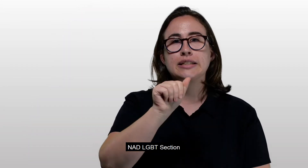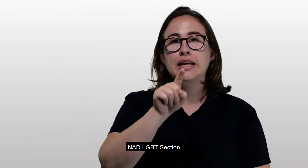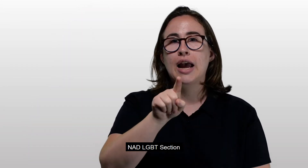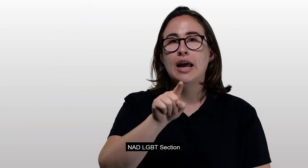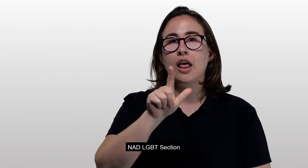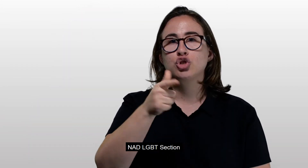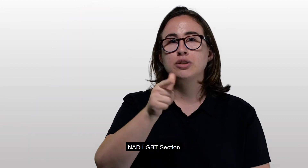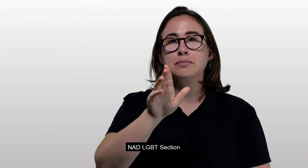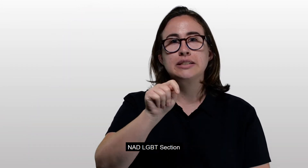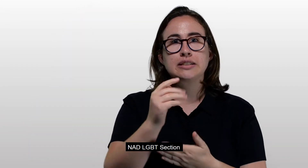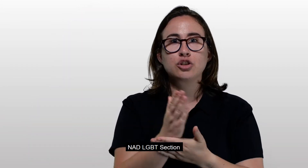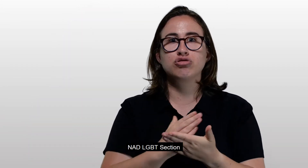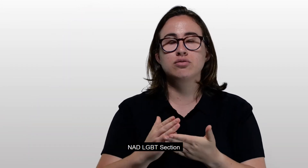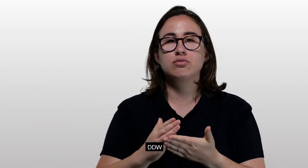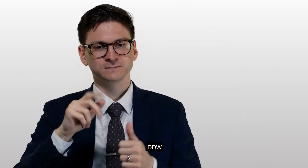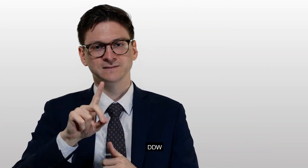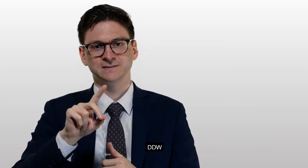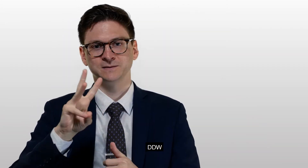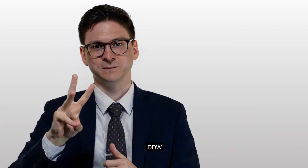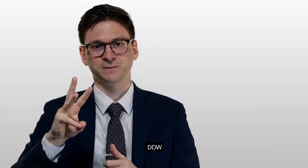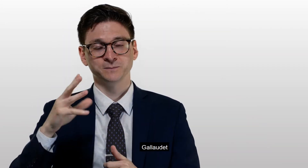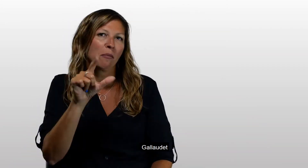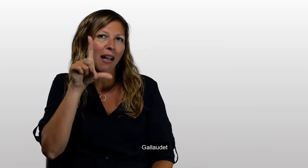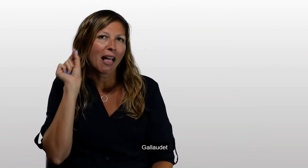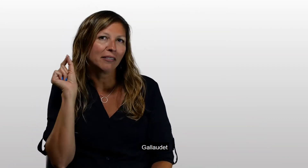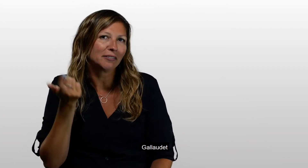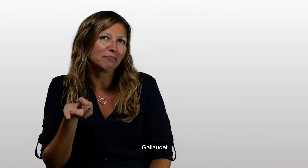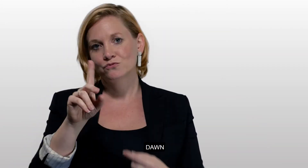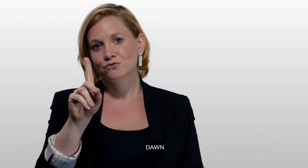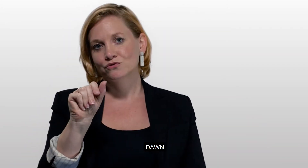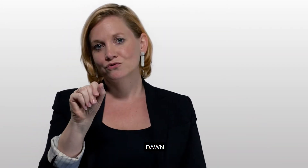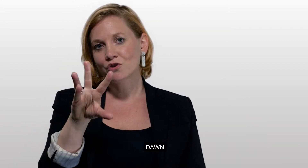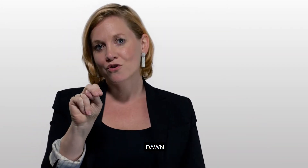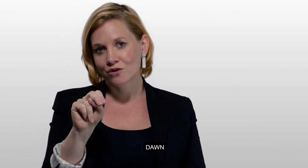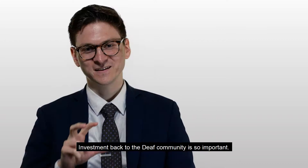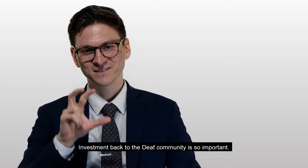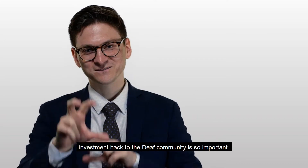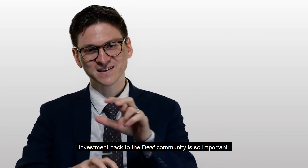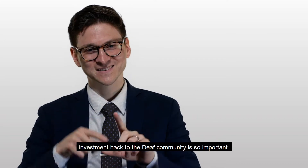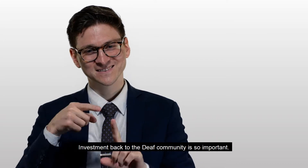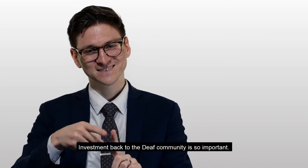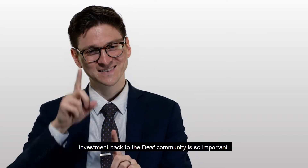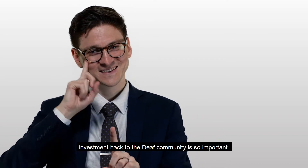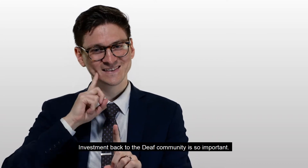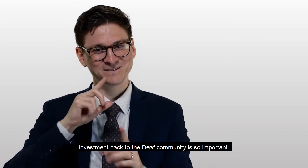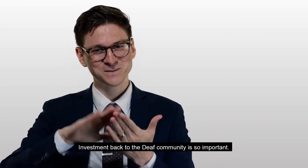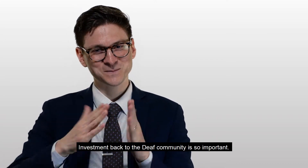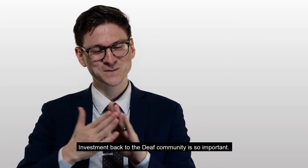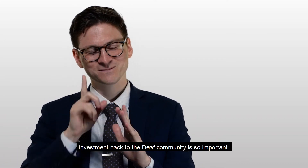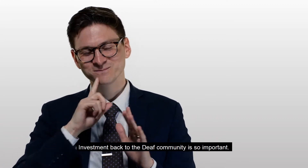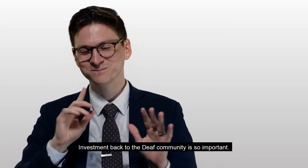NAD, LGBT section, DDW, Gallaudet, Dawn. Investment back in the deaf community is so